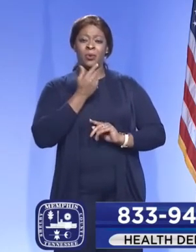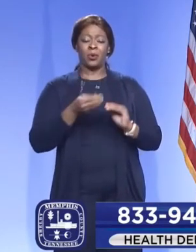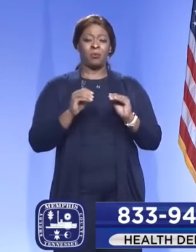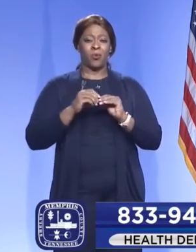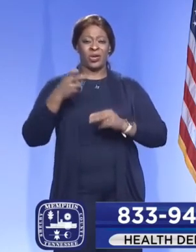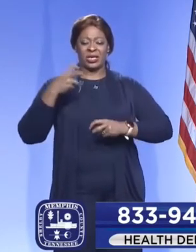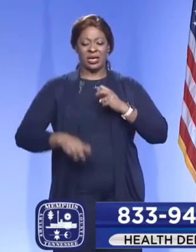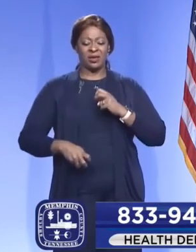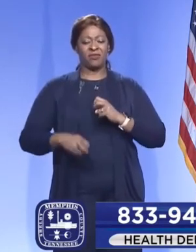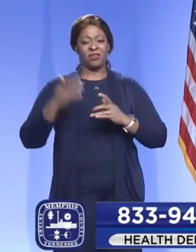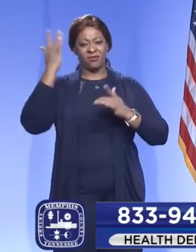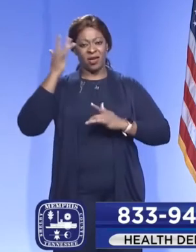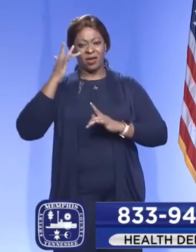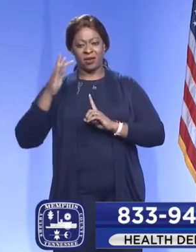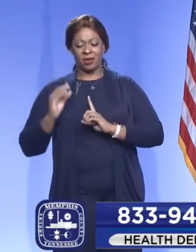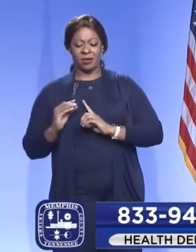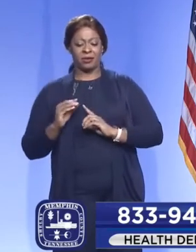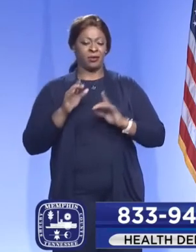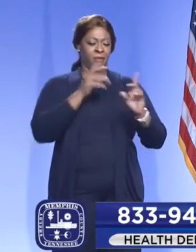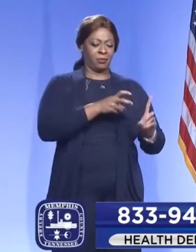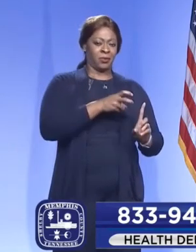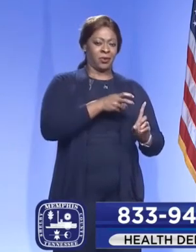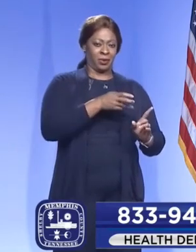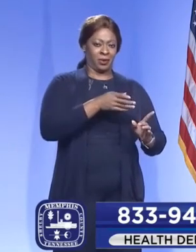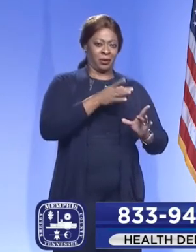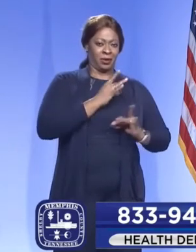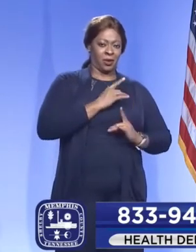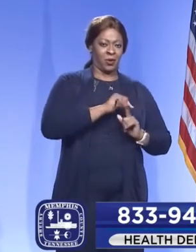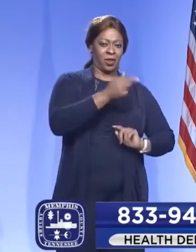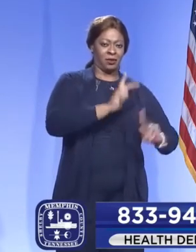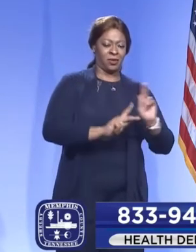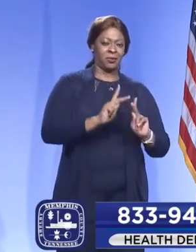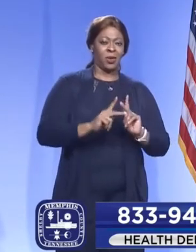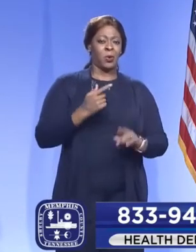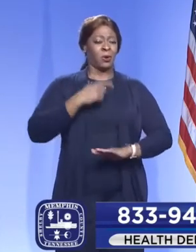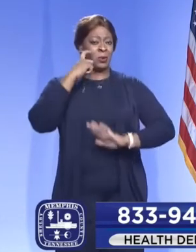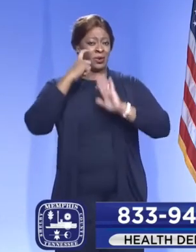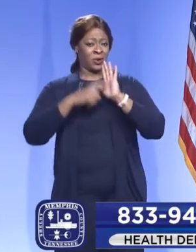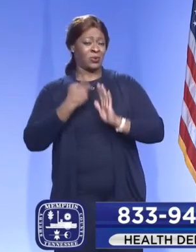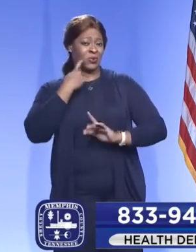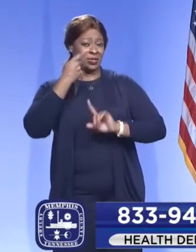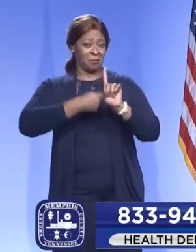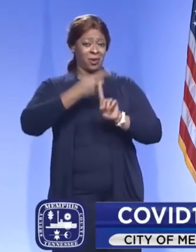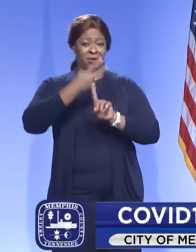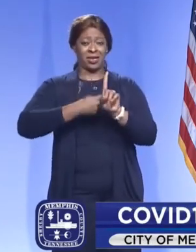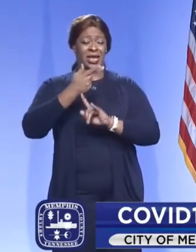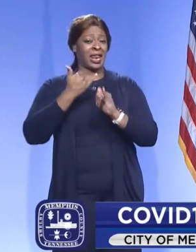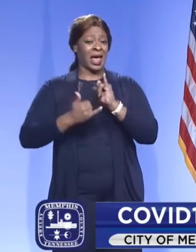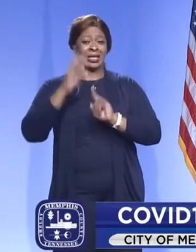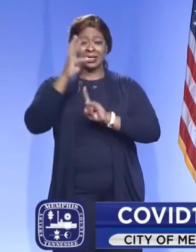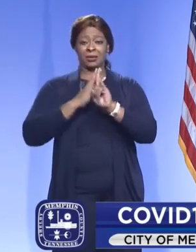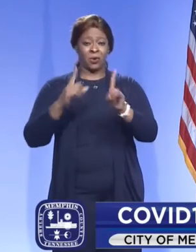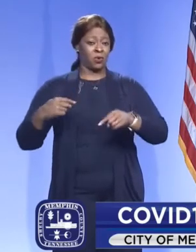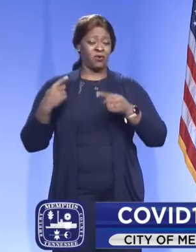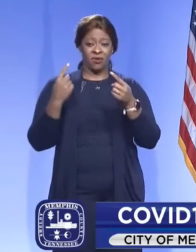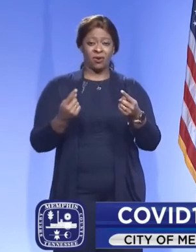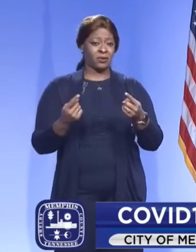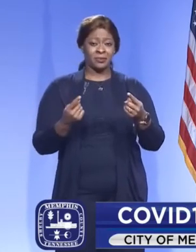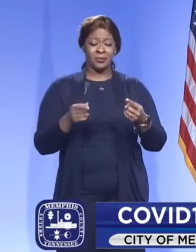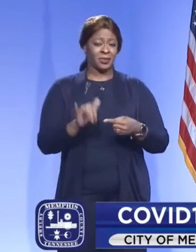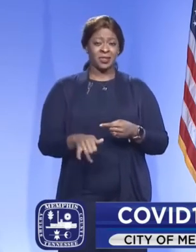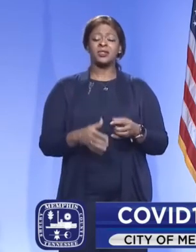in any population, the people who are most easily infected by a virus or a disease as